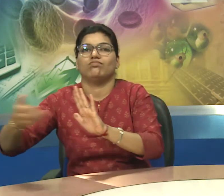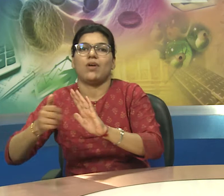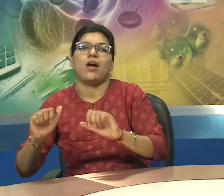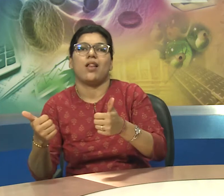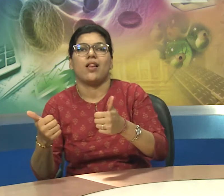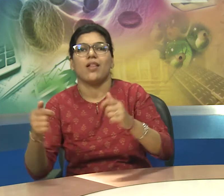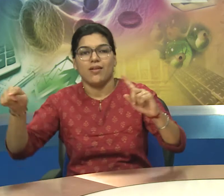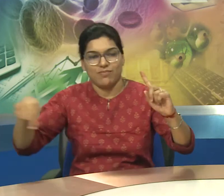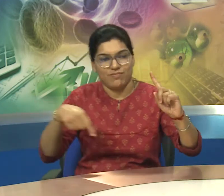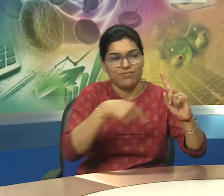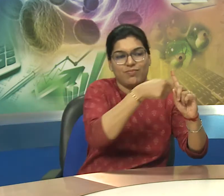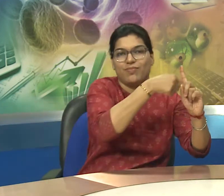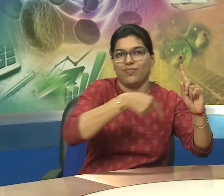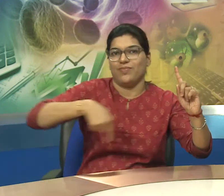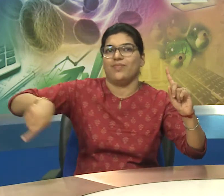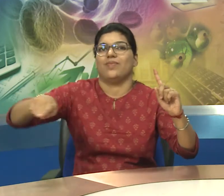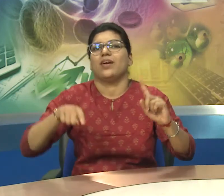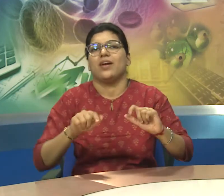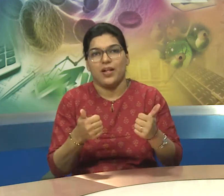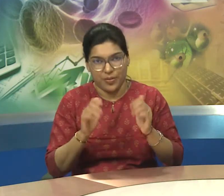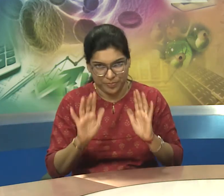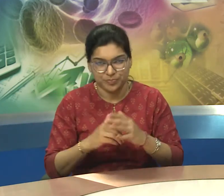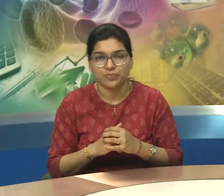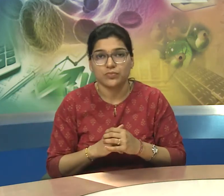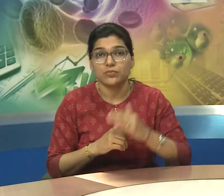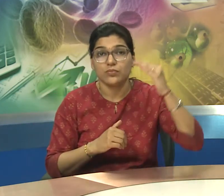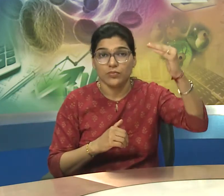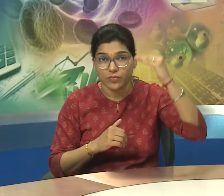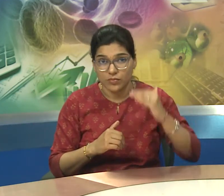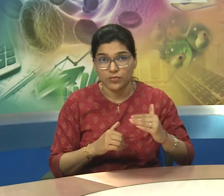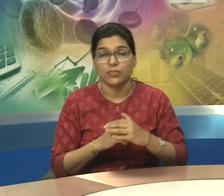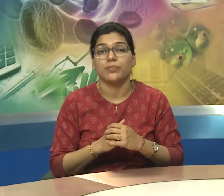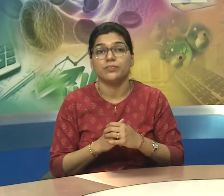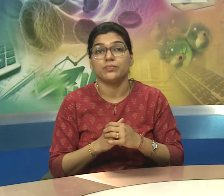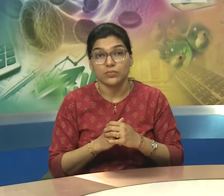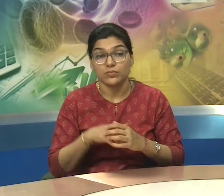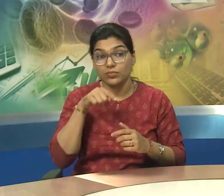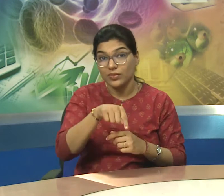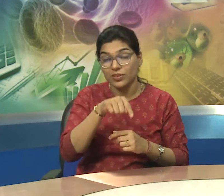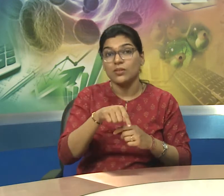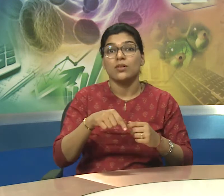to the consumer. Second point,